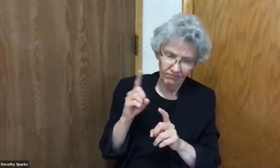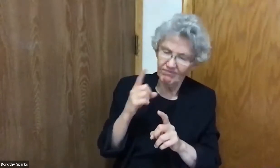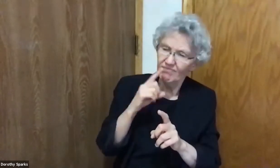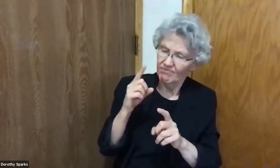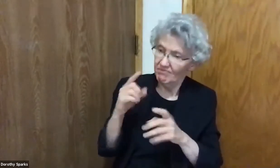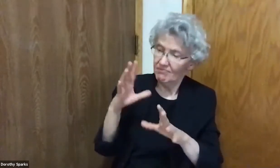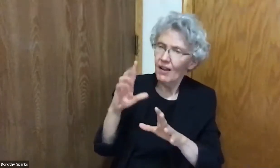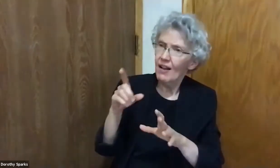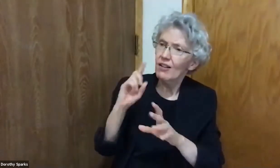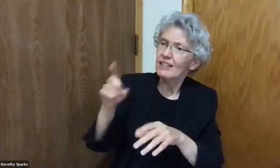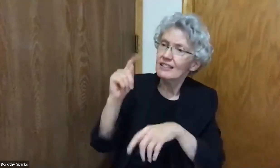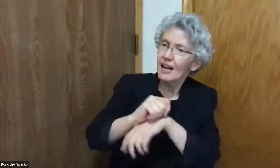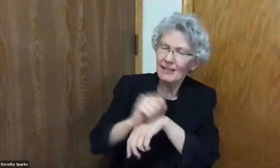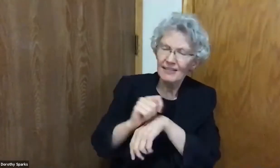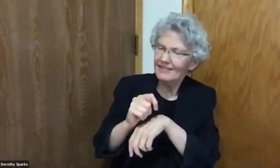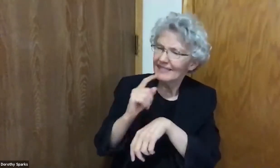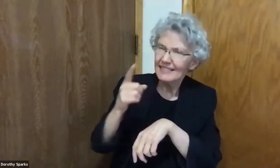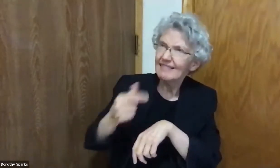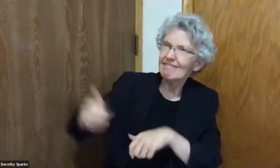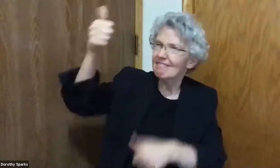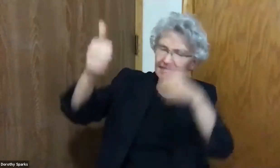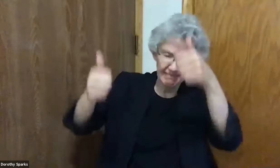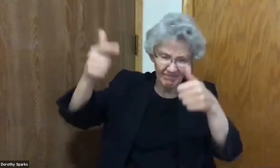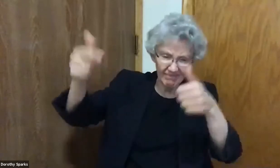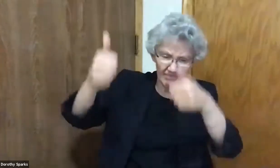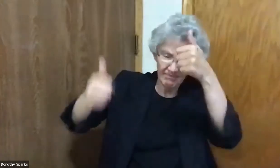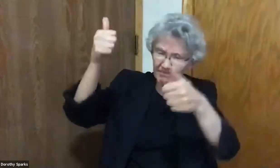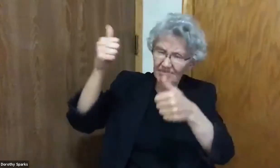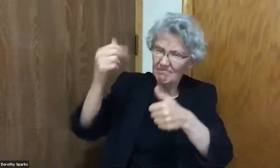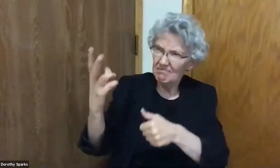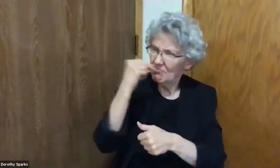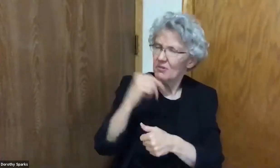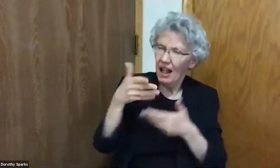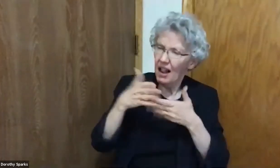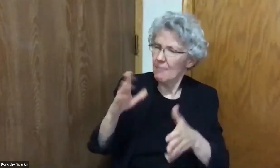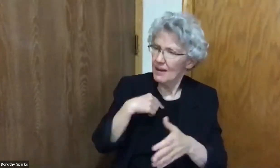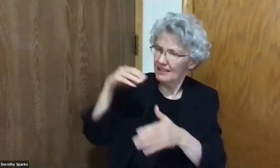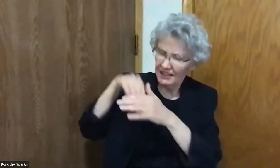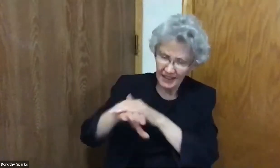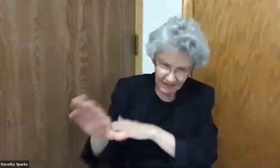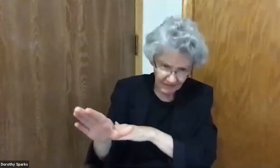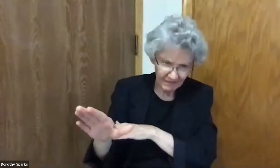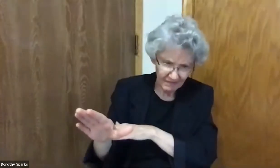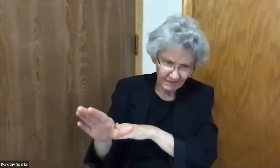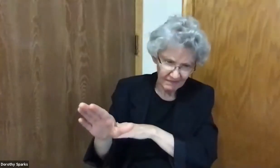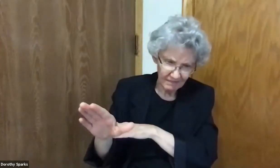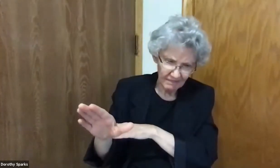Then I said, Baruch, the officials refused to let me go into the Lord's